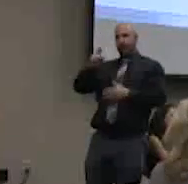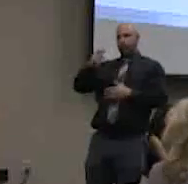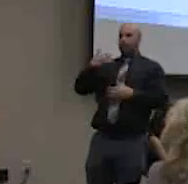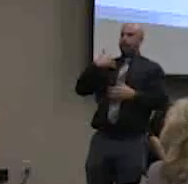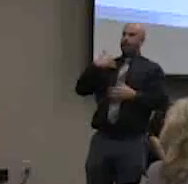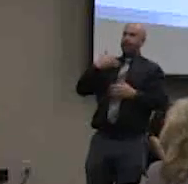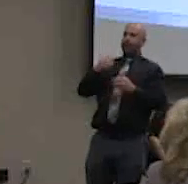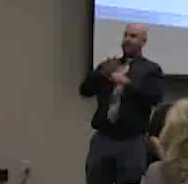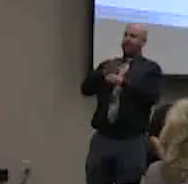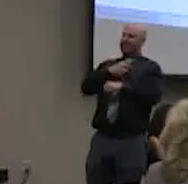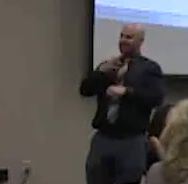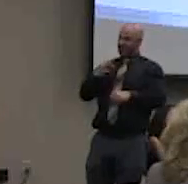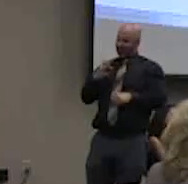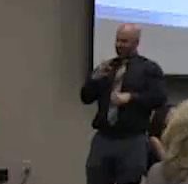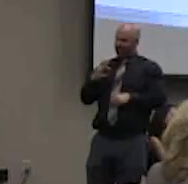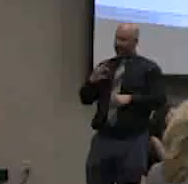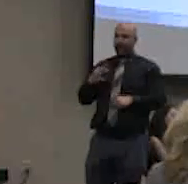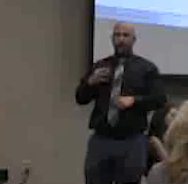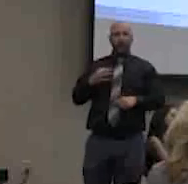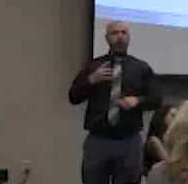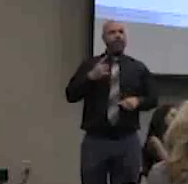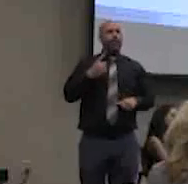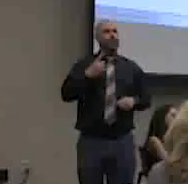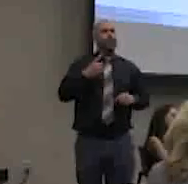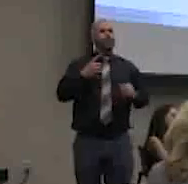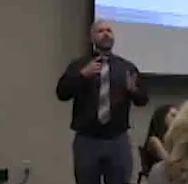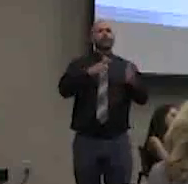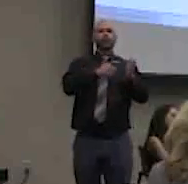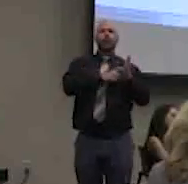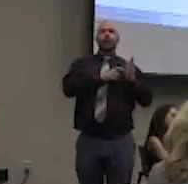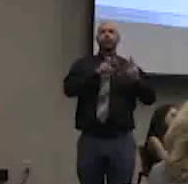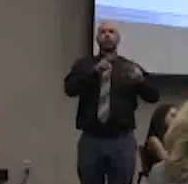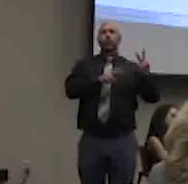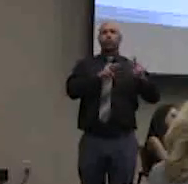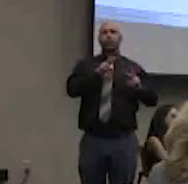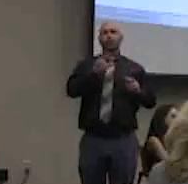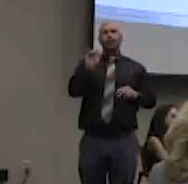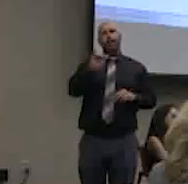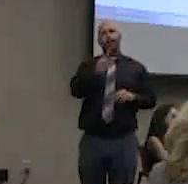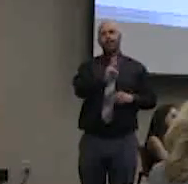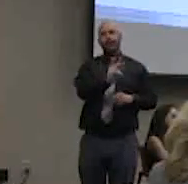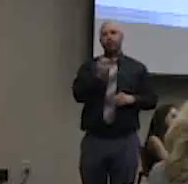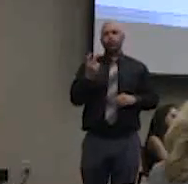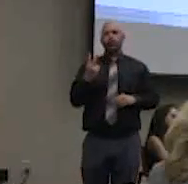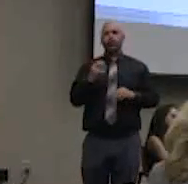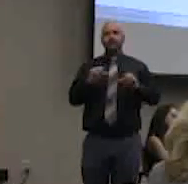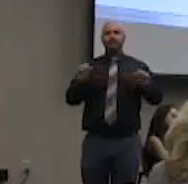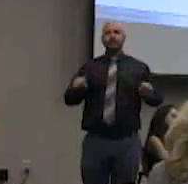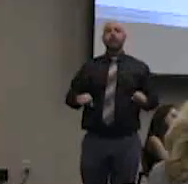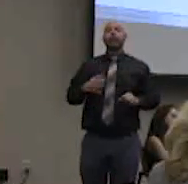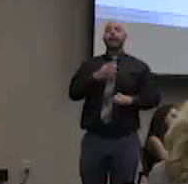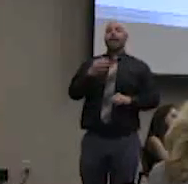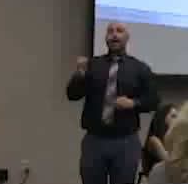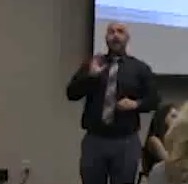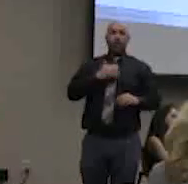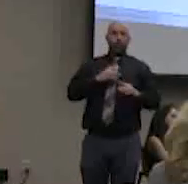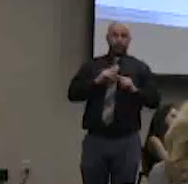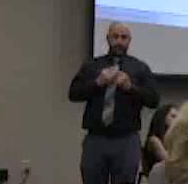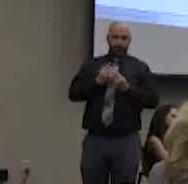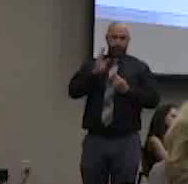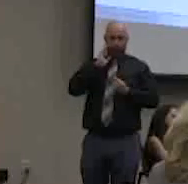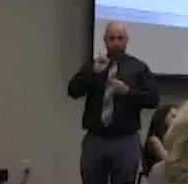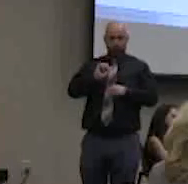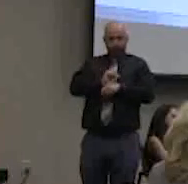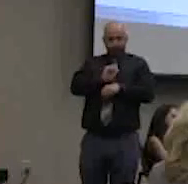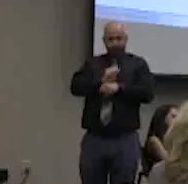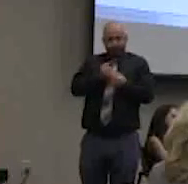I think it's likely regulatory oversight, much like in the K-12 systems, and then certainly our team will continue to support and lean in where